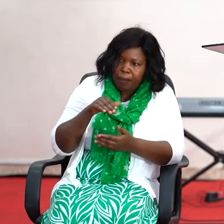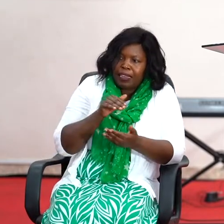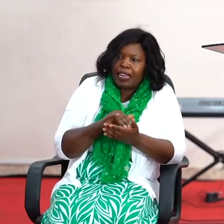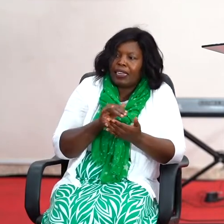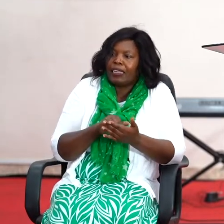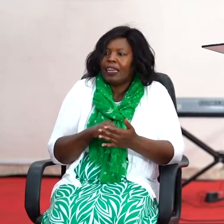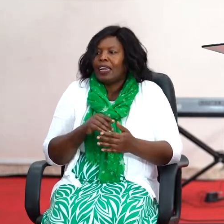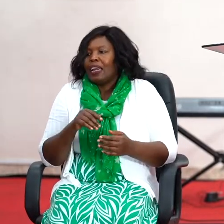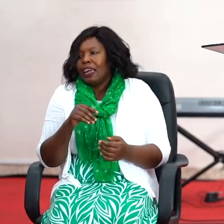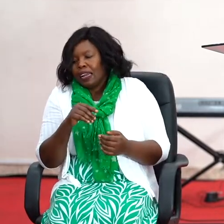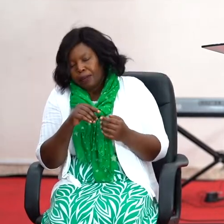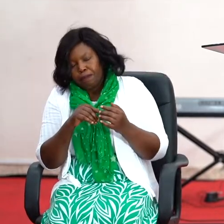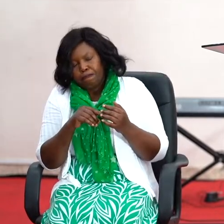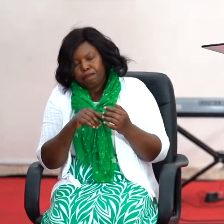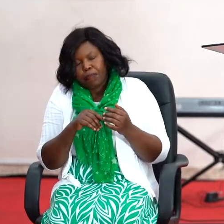to